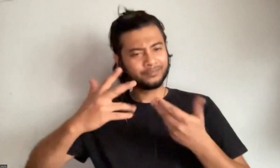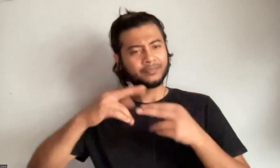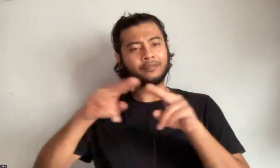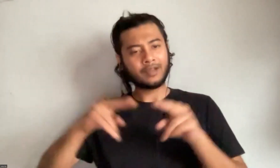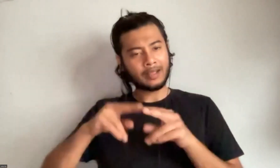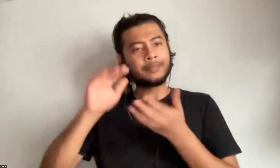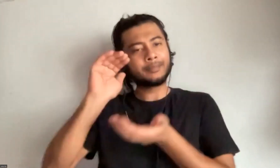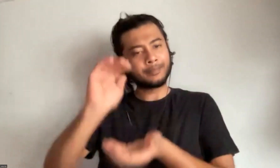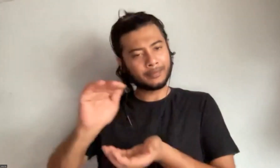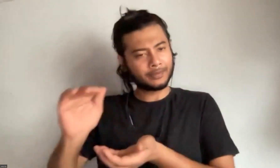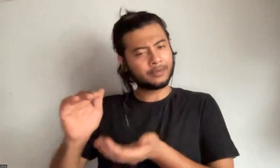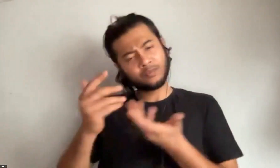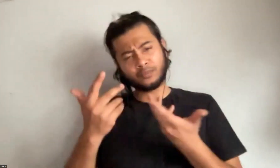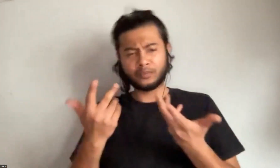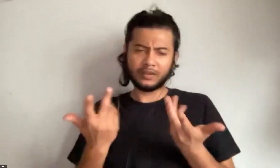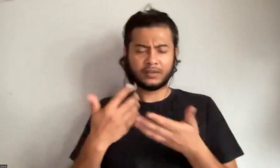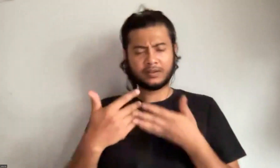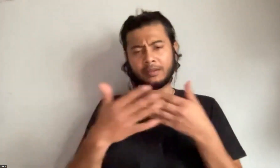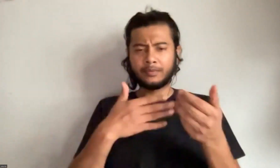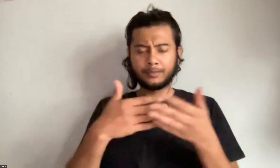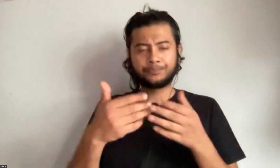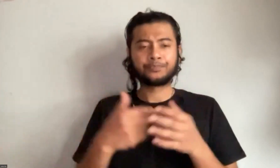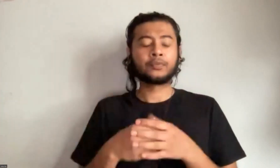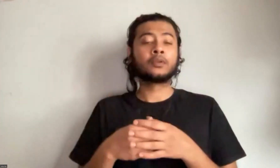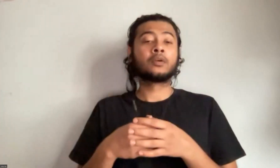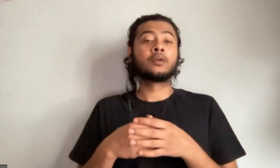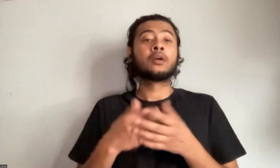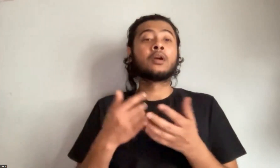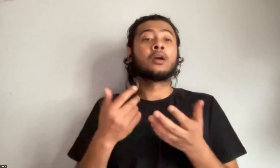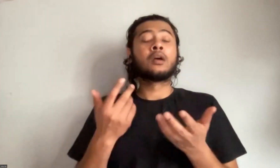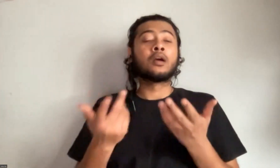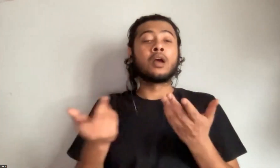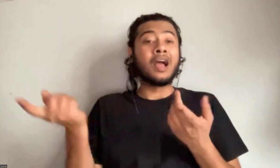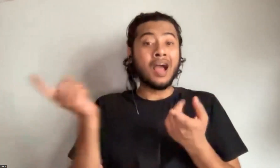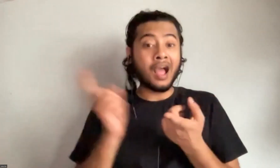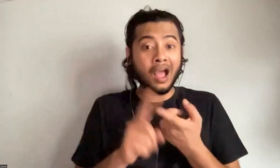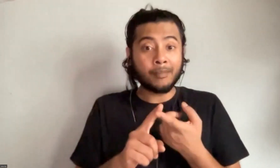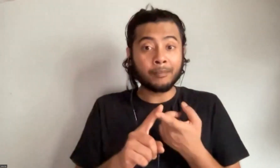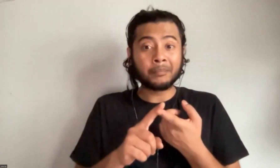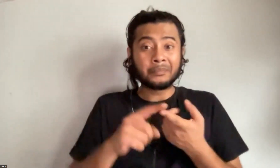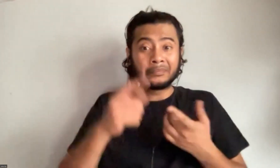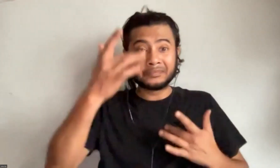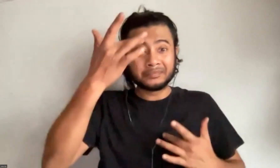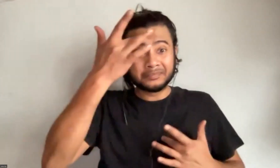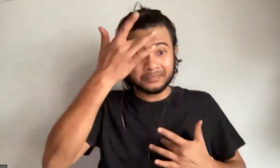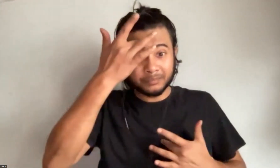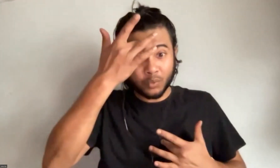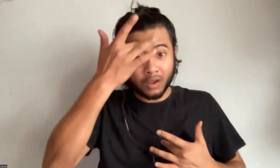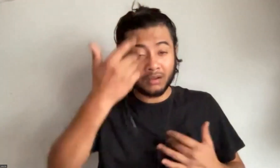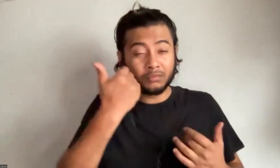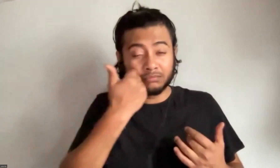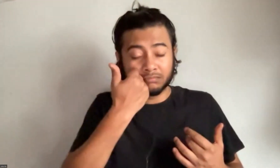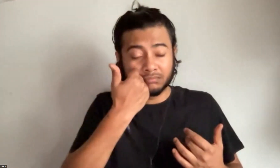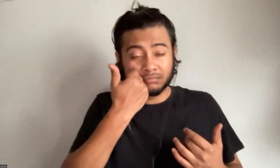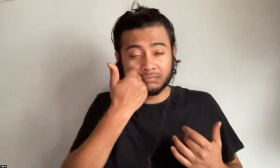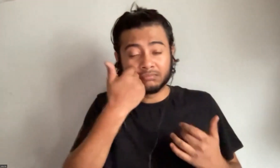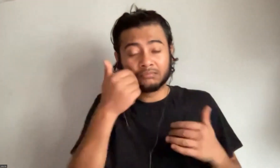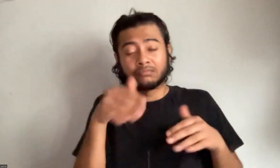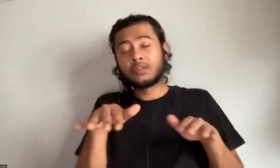sick, what do you think we do? We turn towards our sons, our son and daughter, our husband, our wife, and